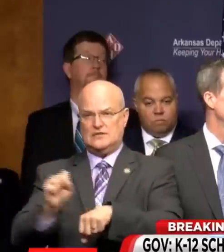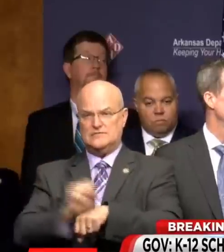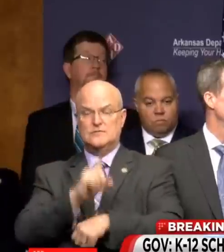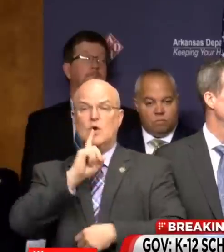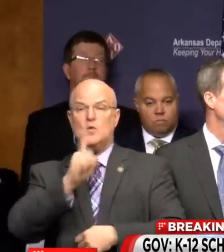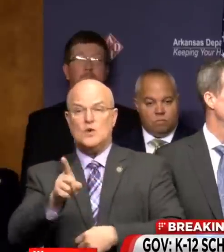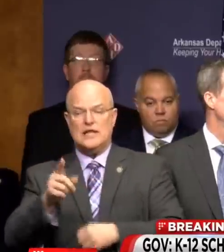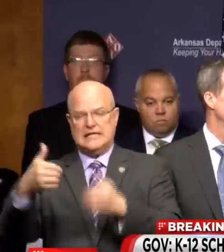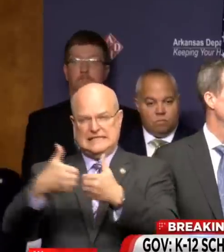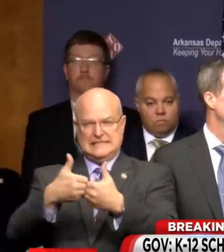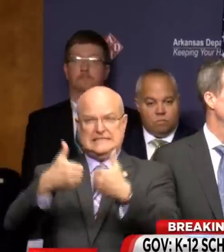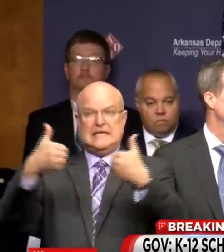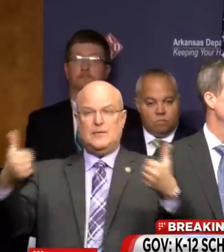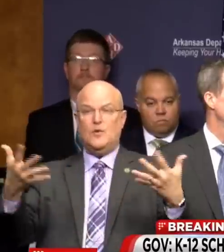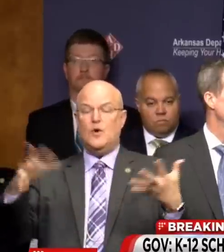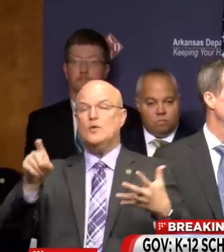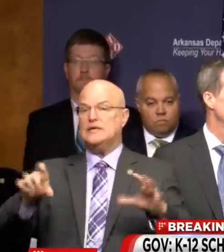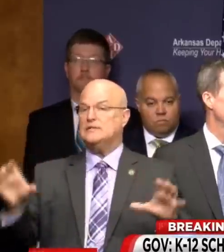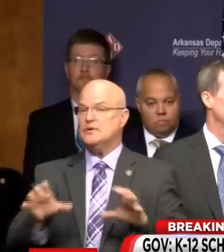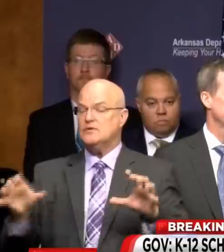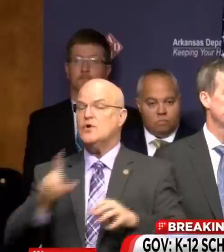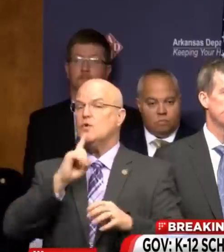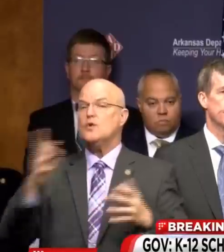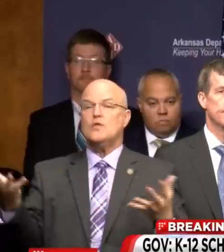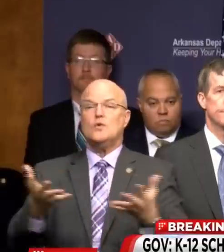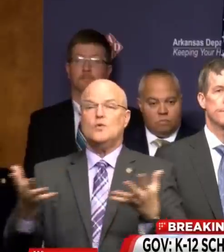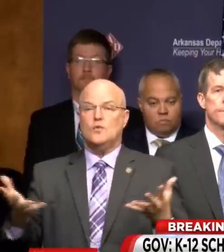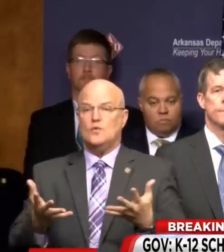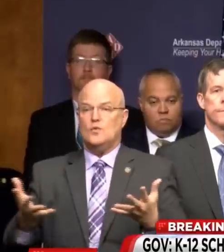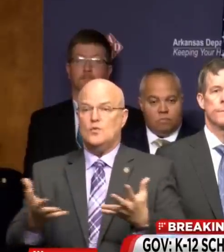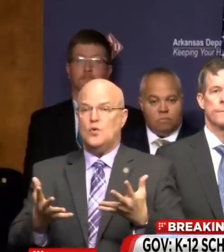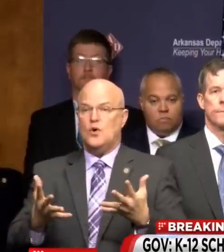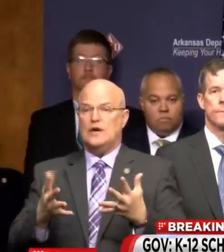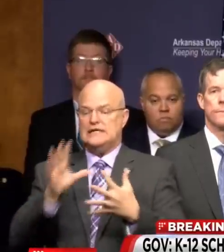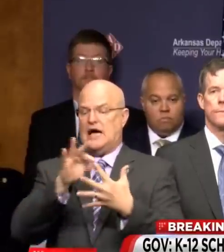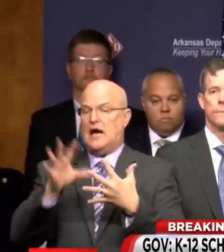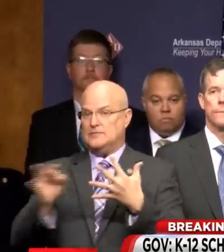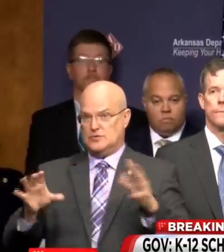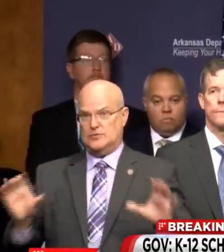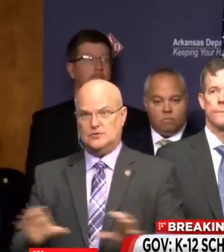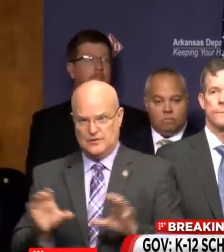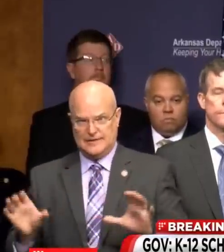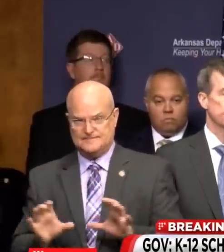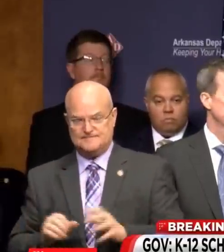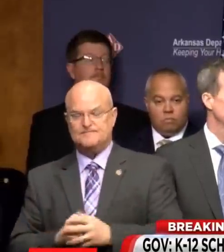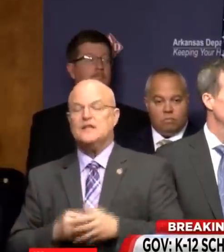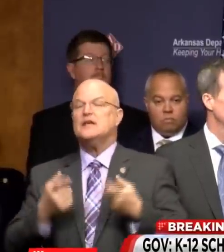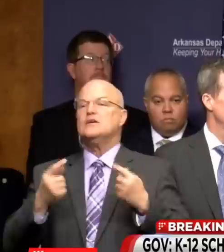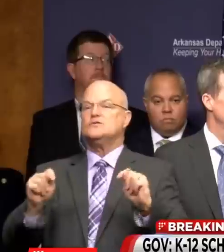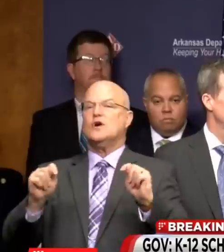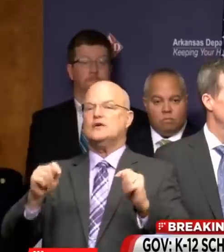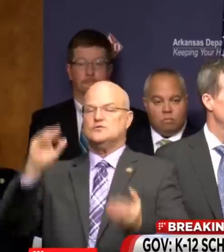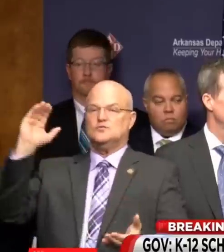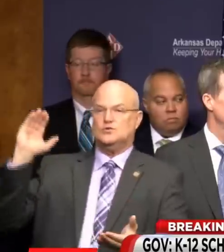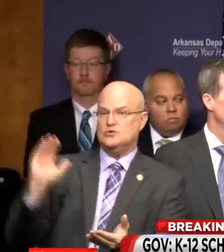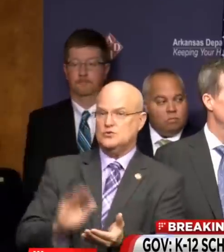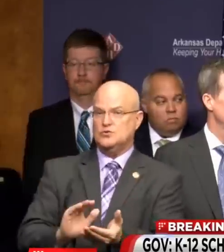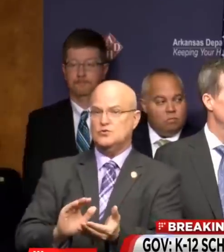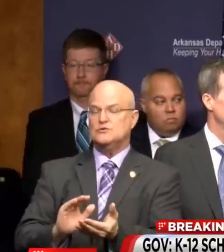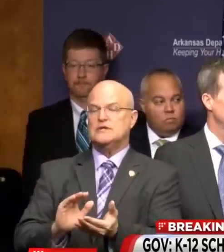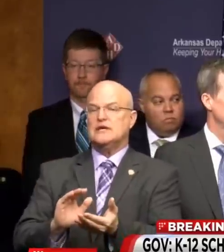really separating what we need to be doing with what is optional to be doing and trying to